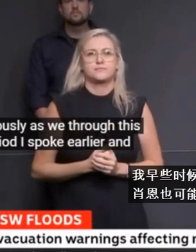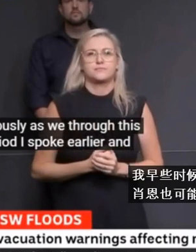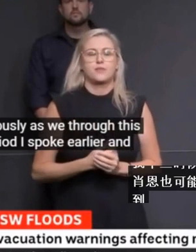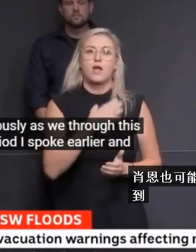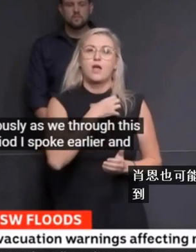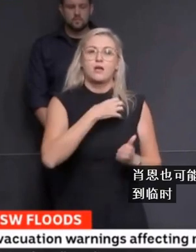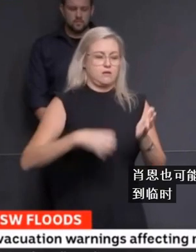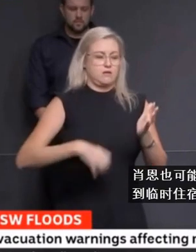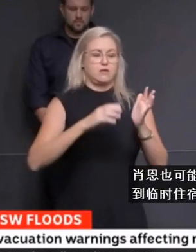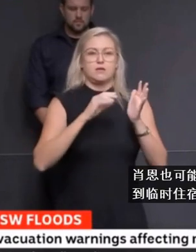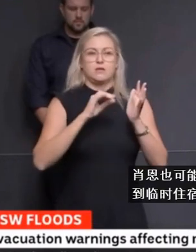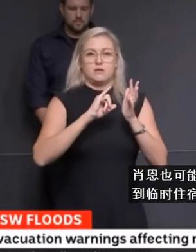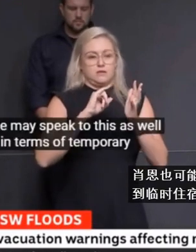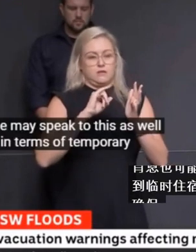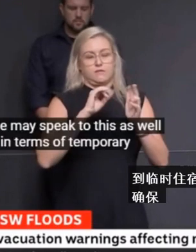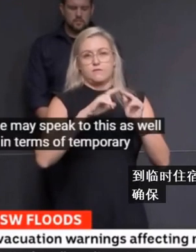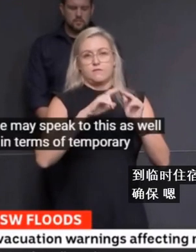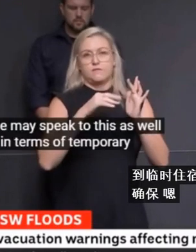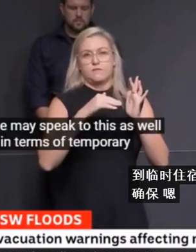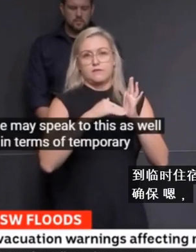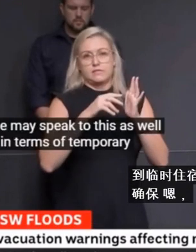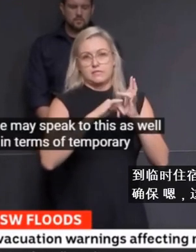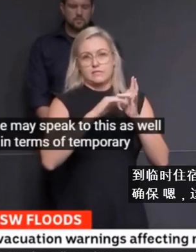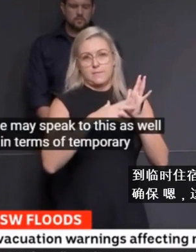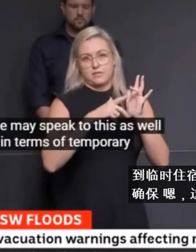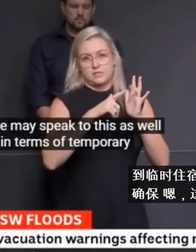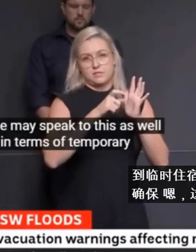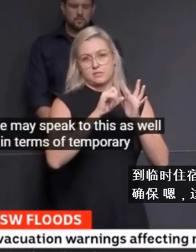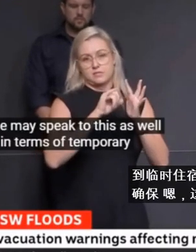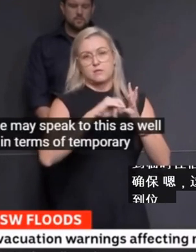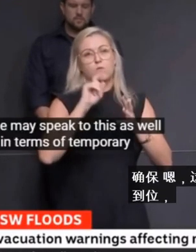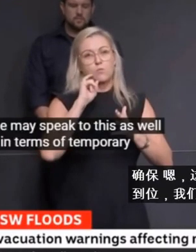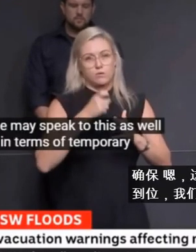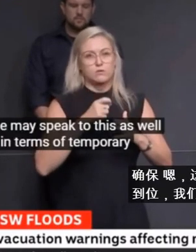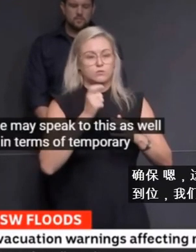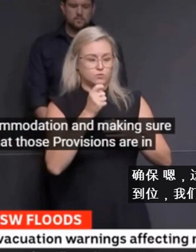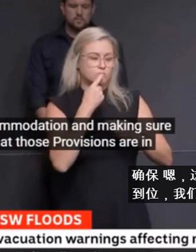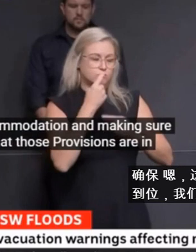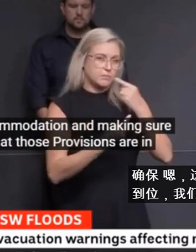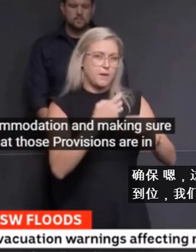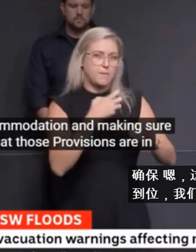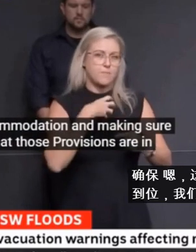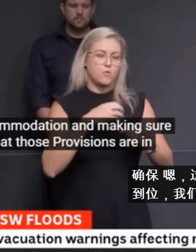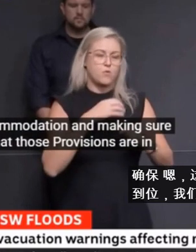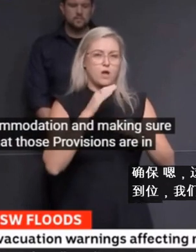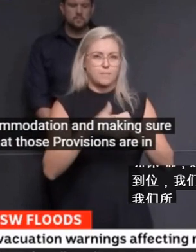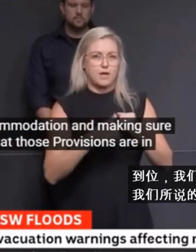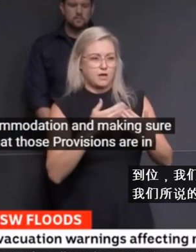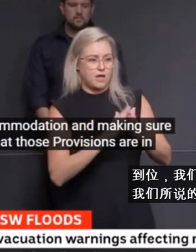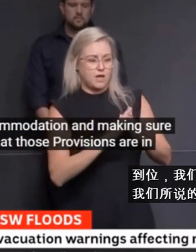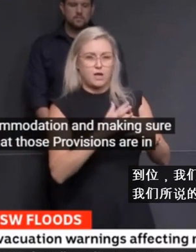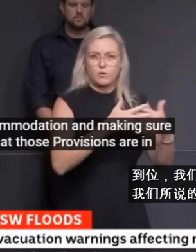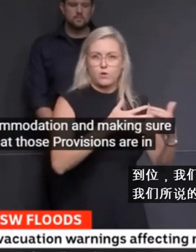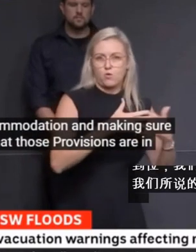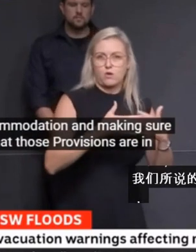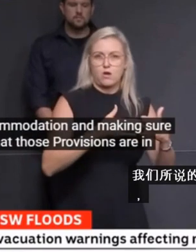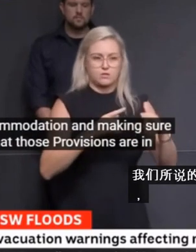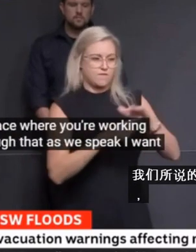this as well in terms of temporary accommodation and making sure that those provisions are in place. We are working through that as we